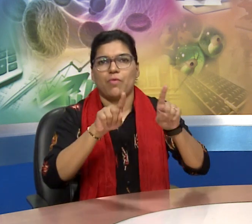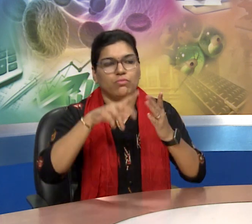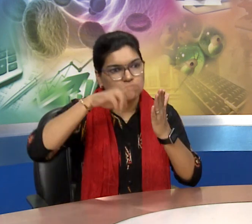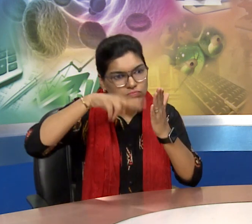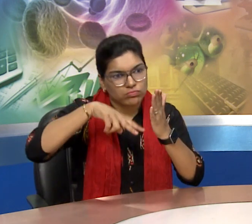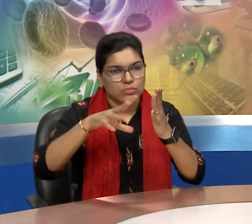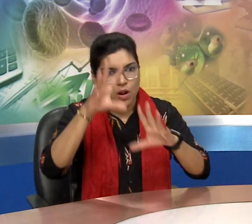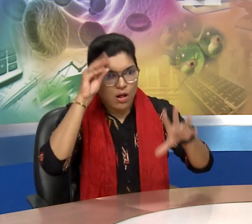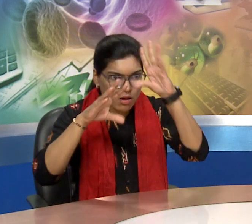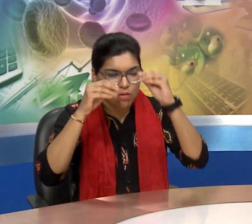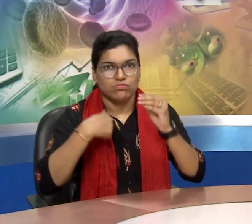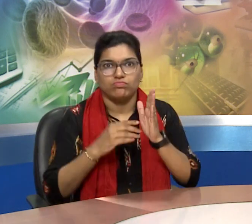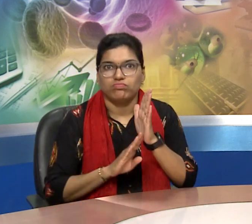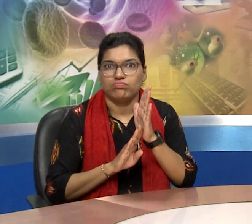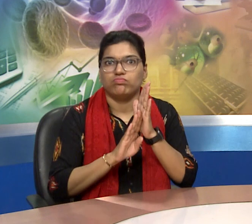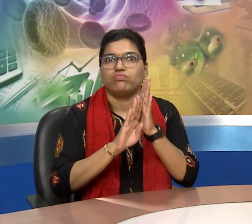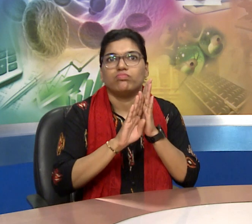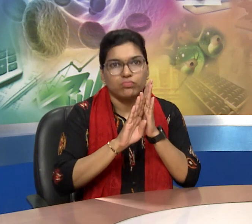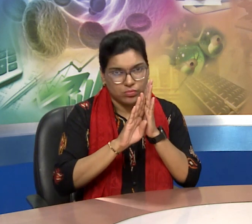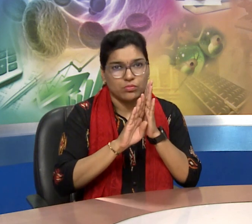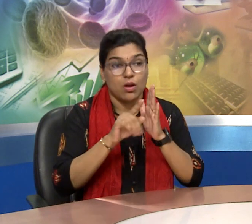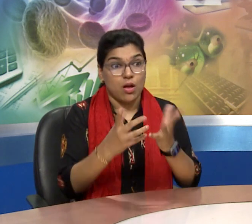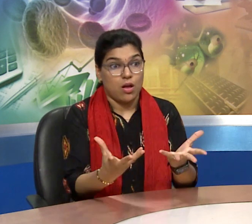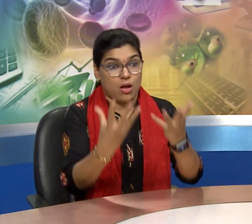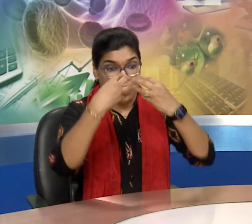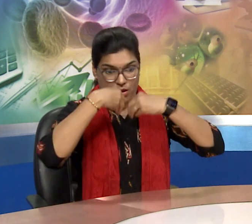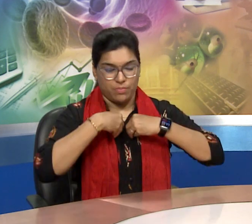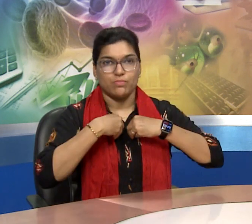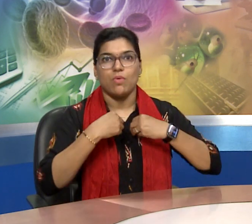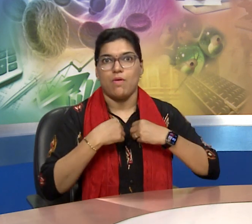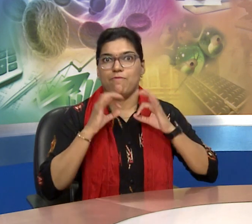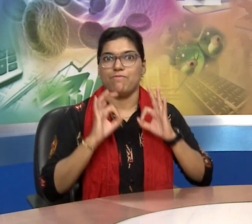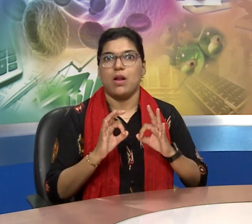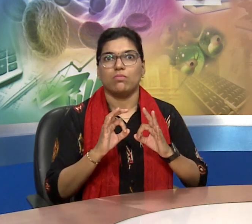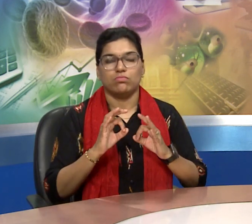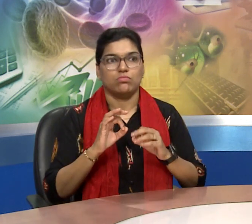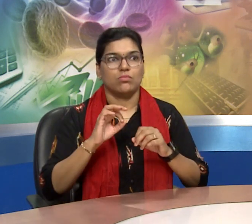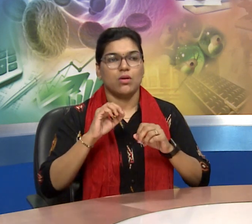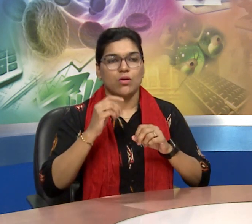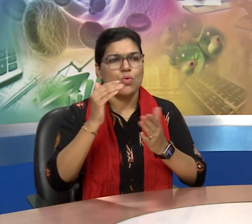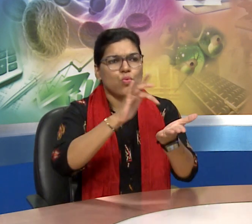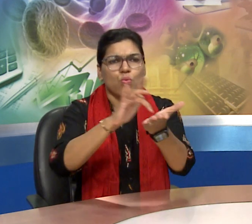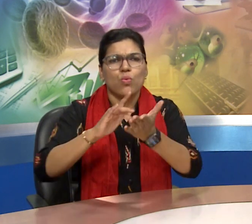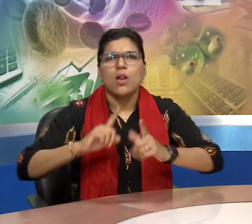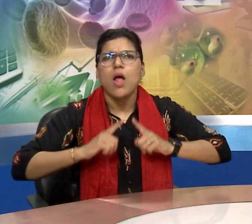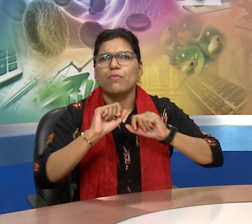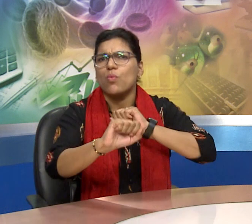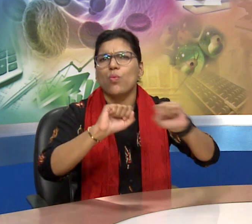beings for his/her self-development and inculcation of